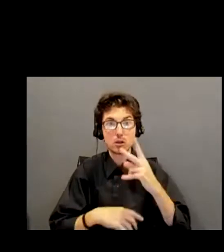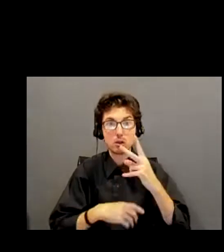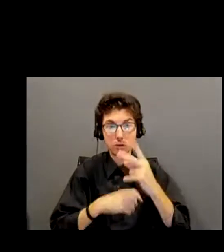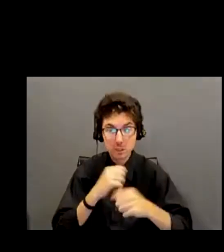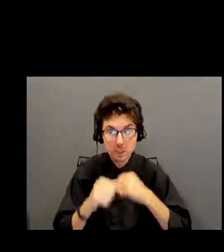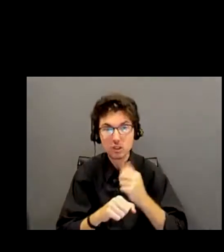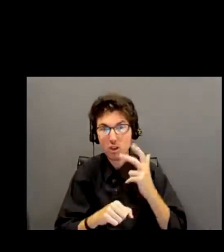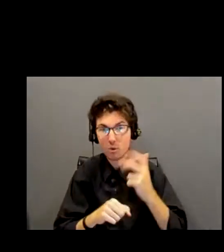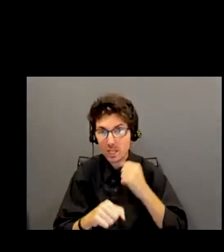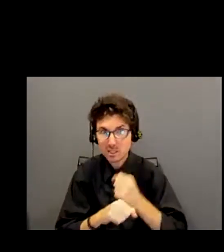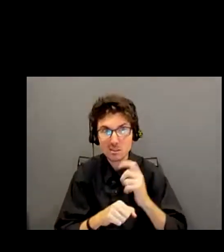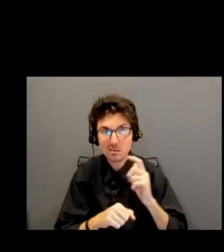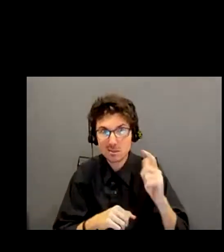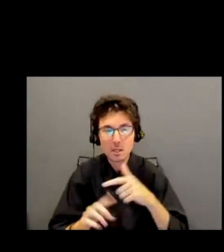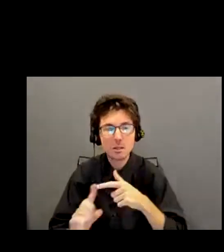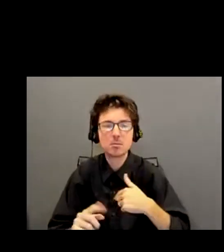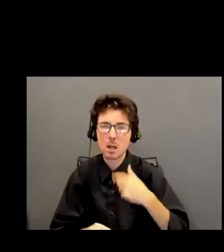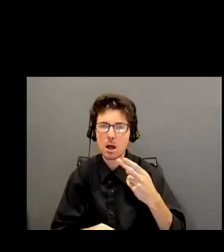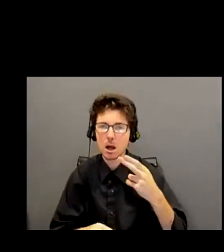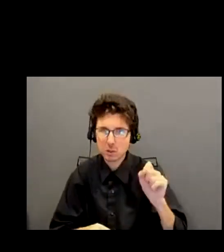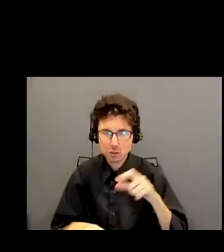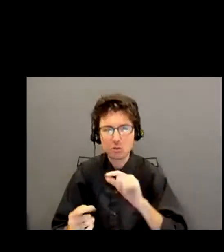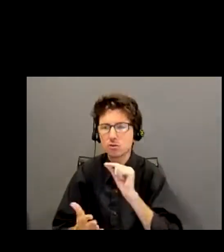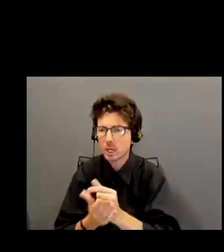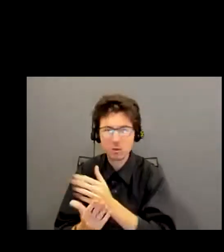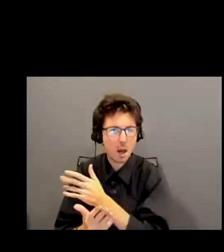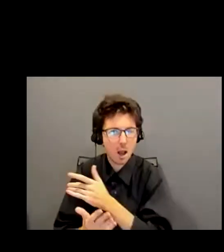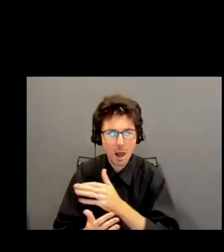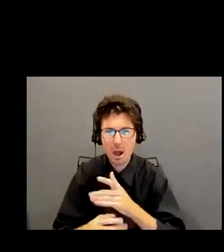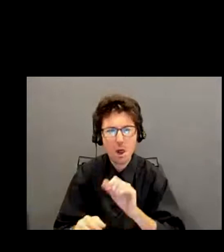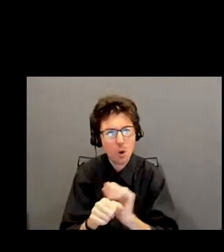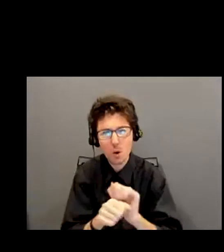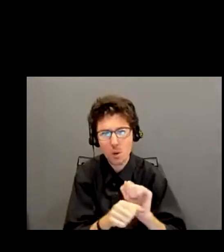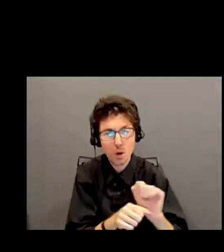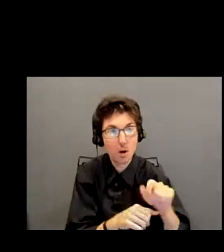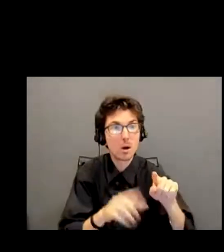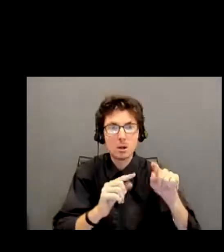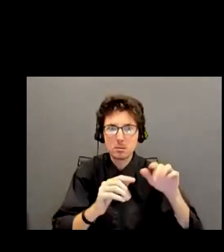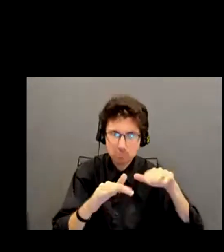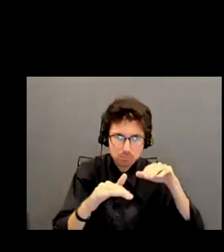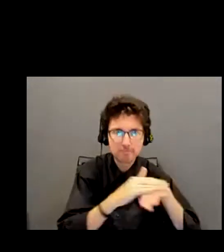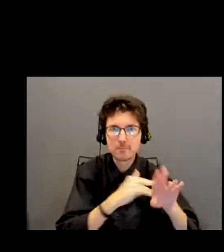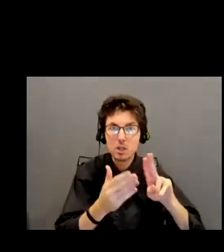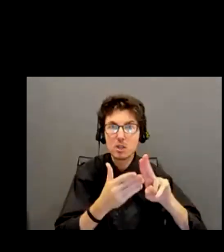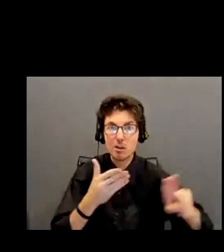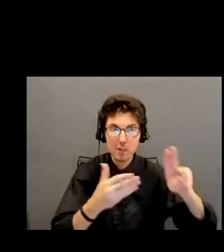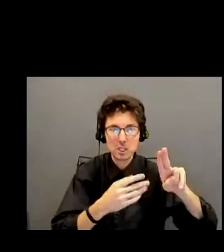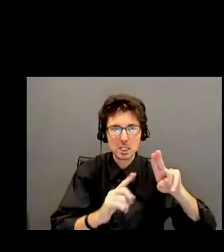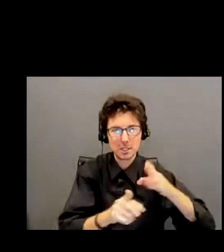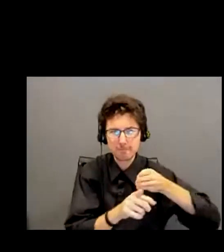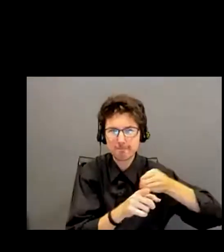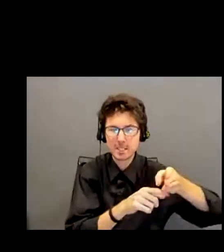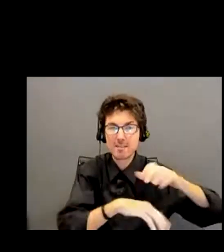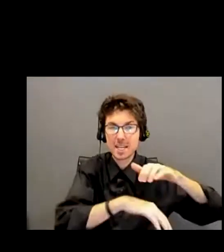school, I went to the Hebrew University of Jerusalem and majored English in a combined track of literature and